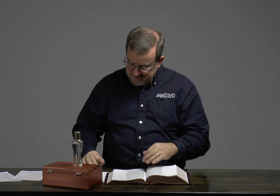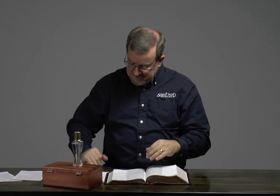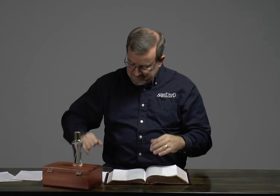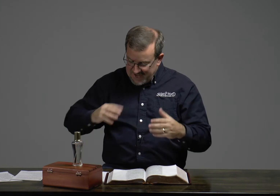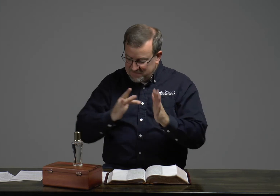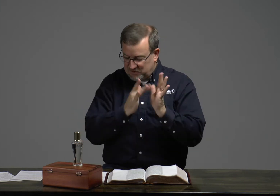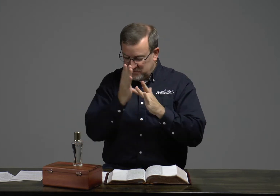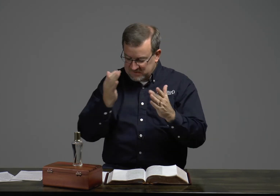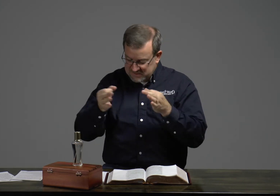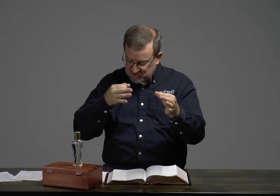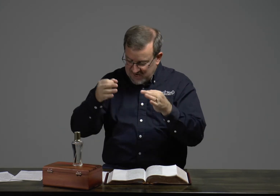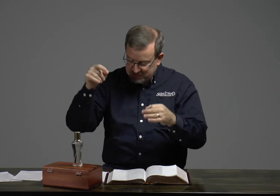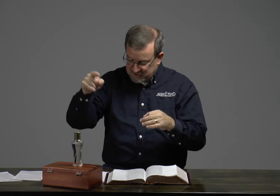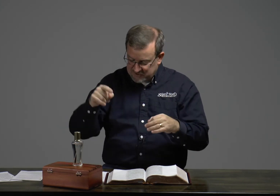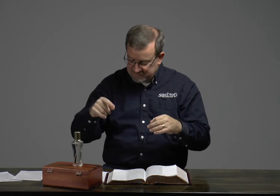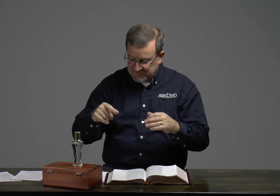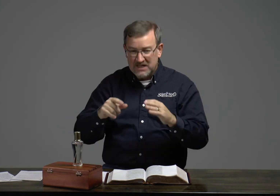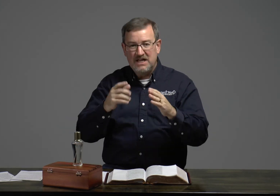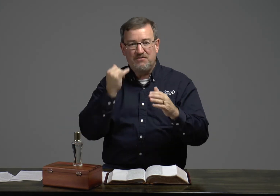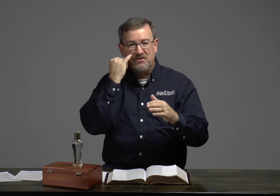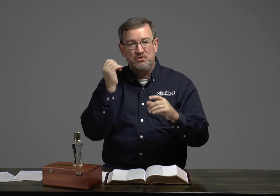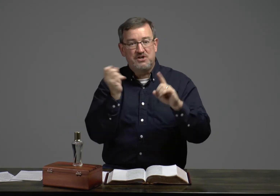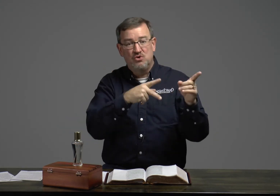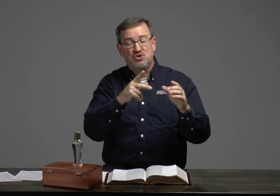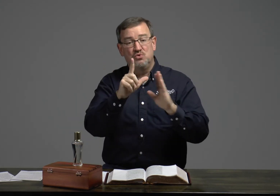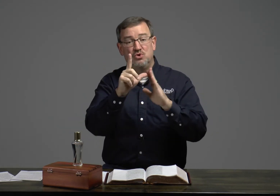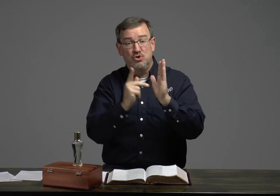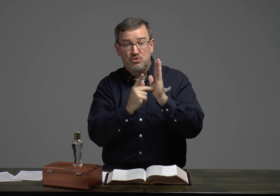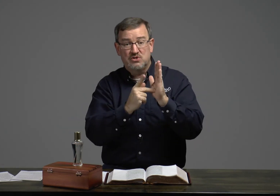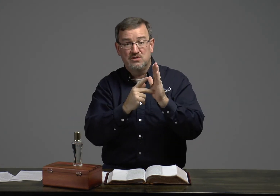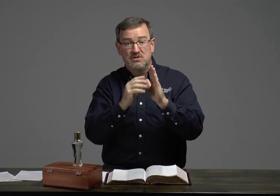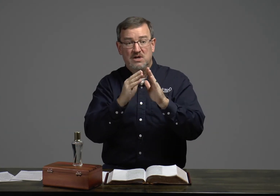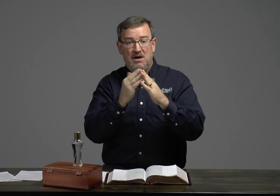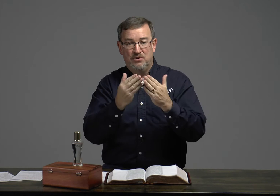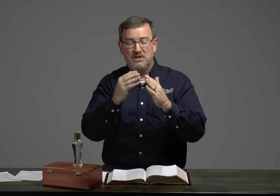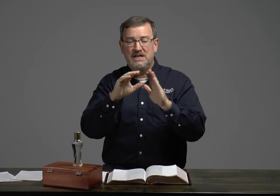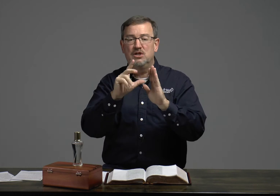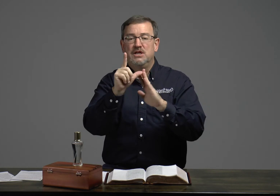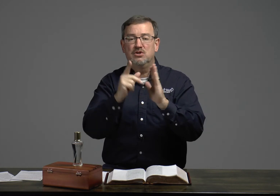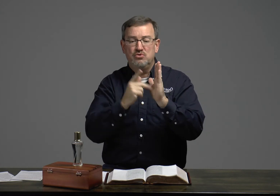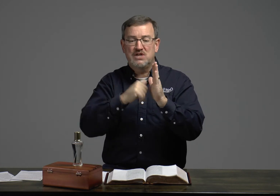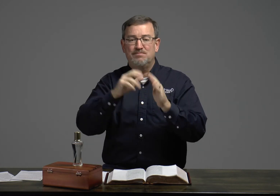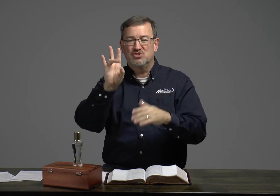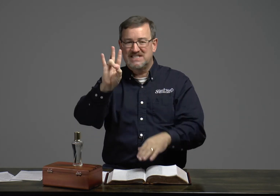The Bible describes her. If we go to Luke's book, in Luke chapter